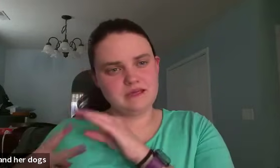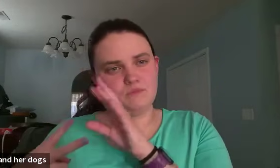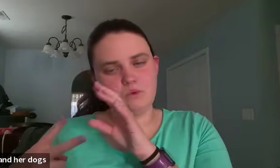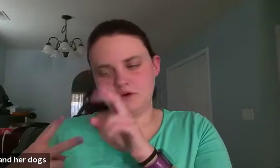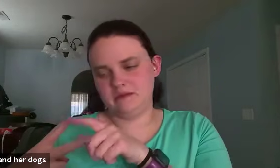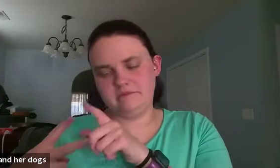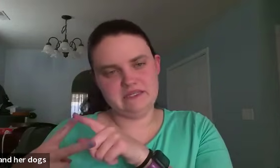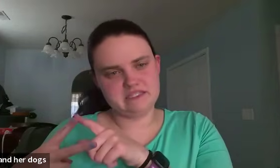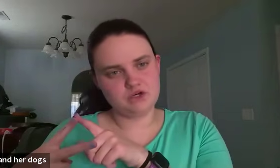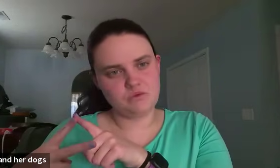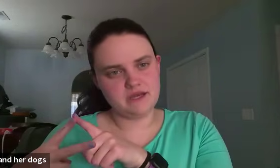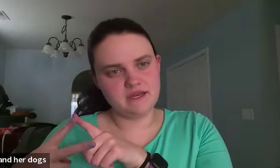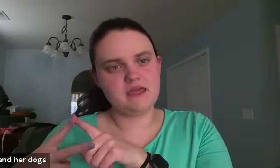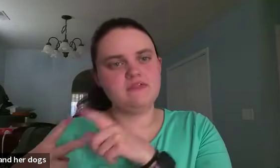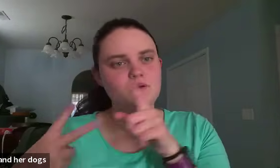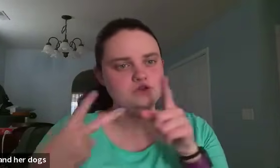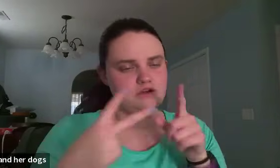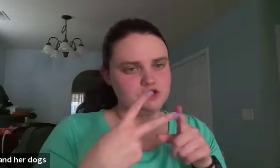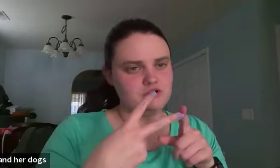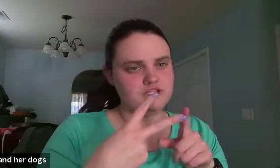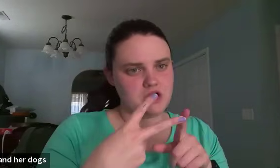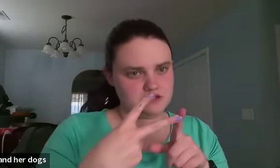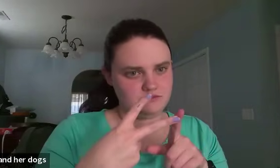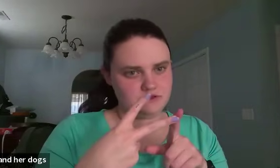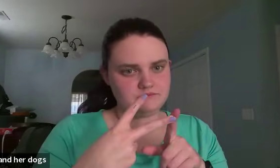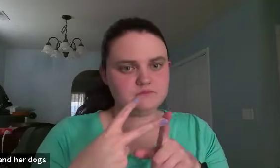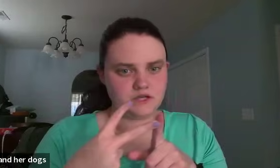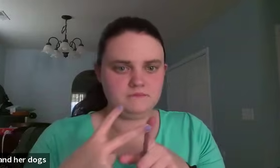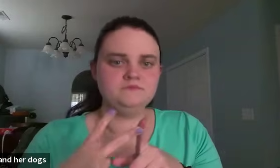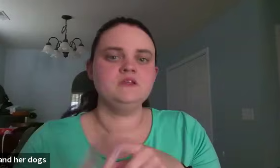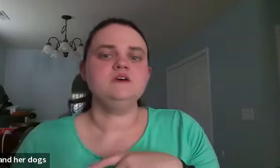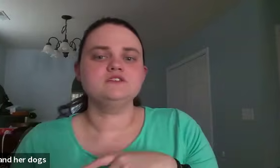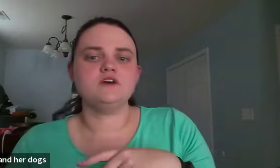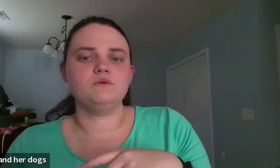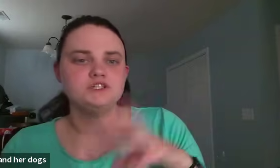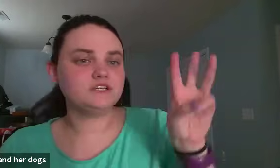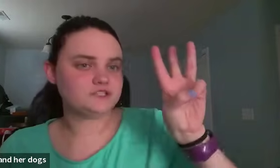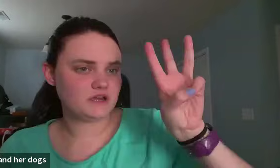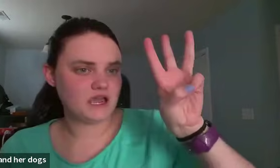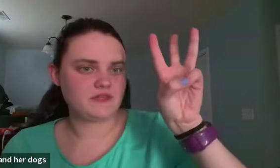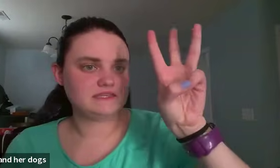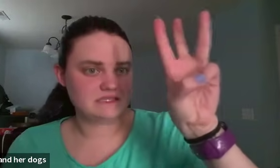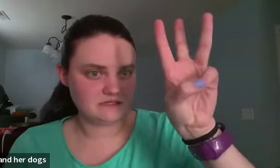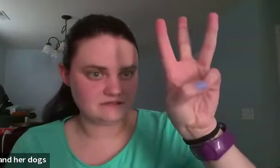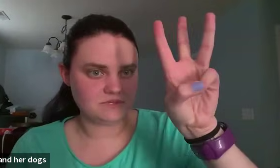the more easier one, and then I'll show you the challenging one. Okay, so what you're going to do is you're going to have that 6